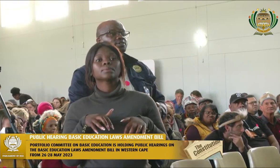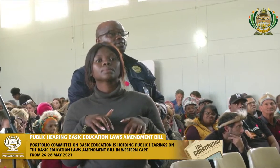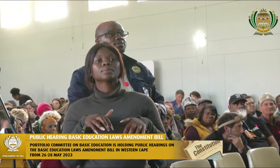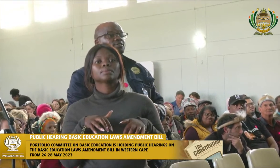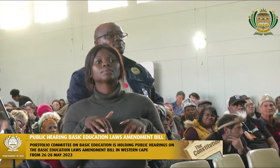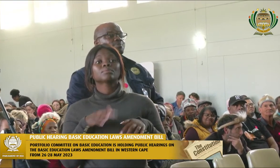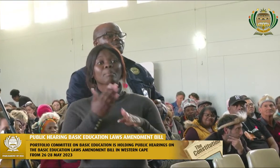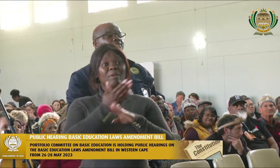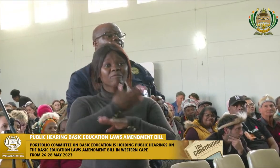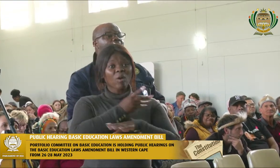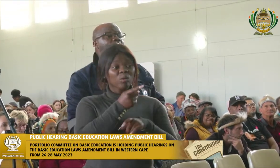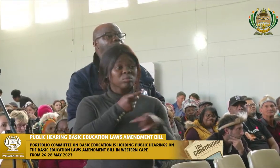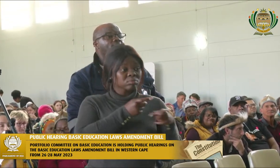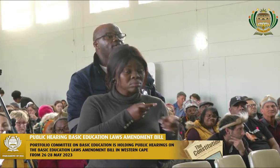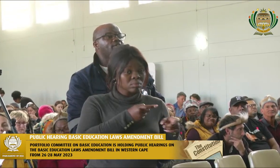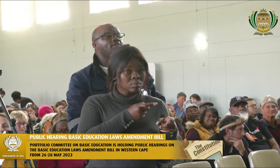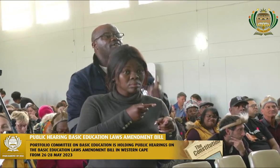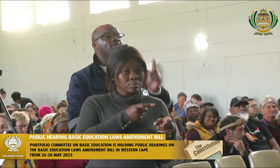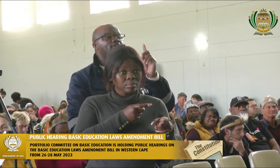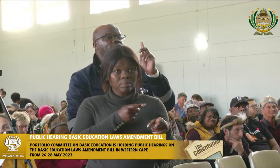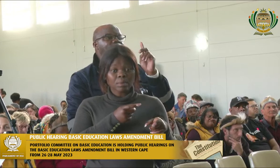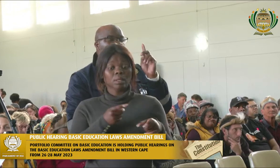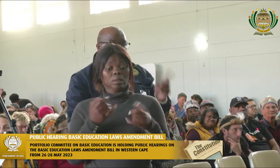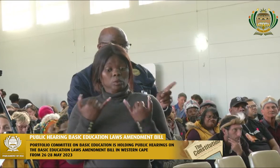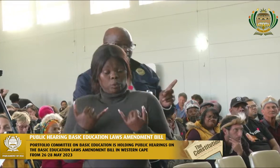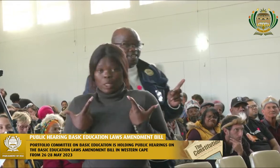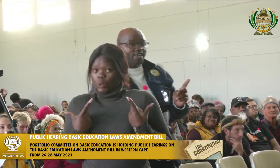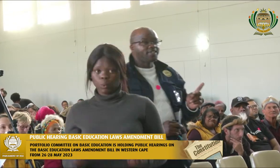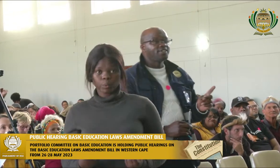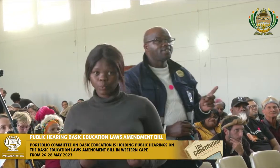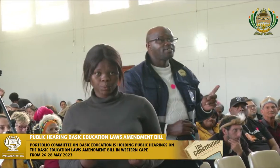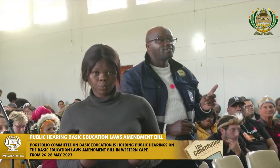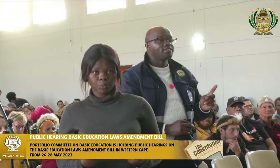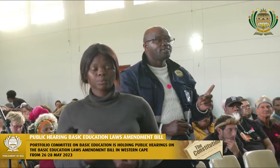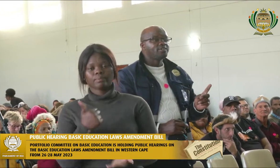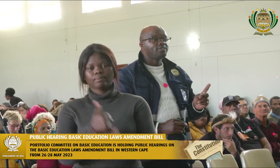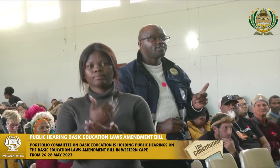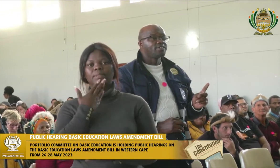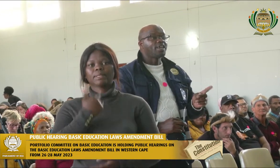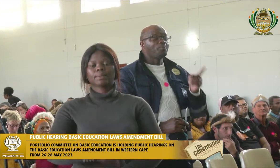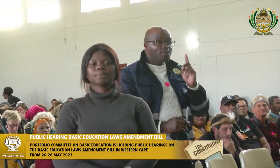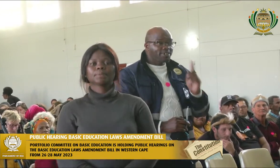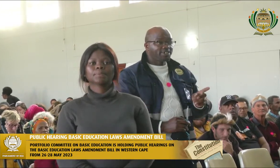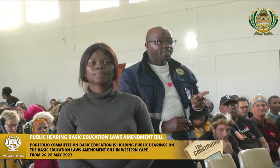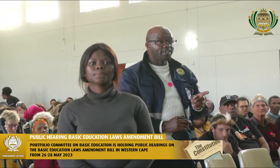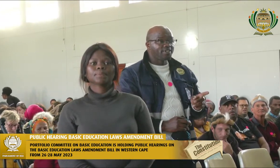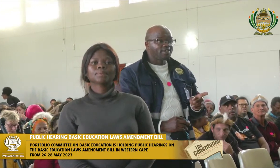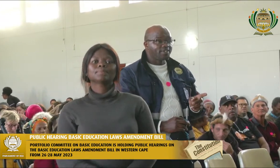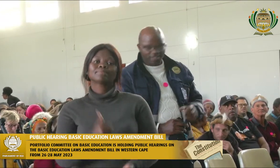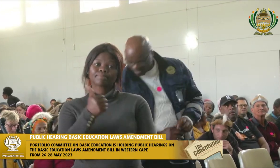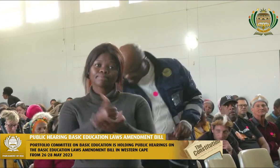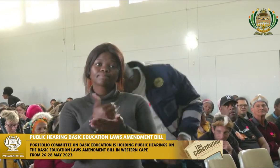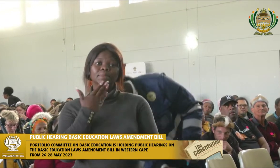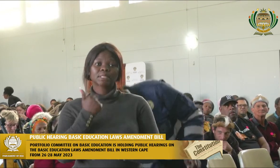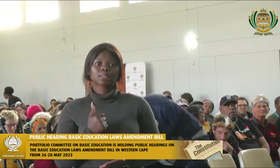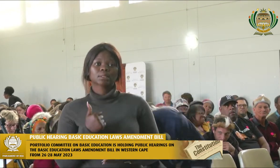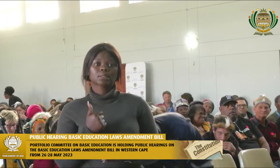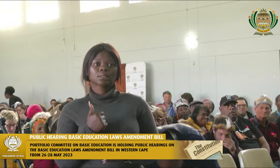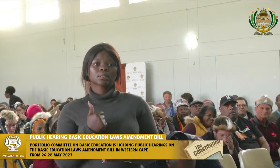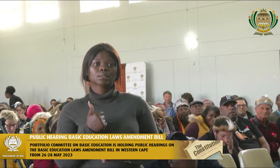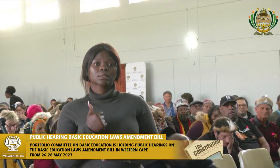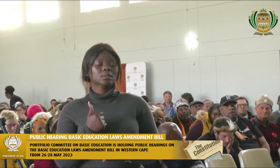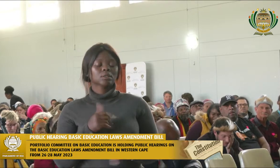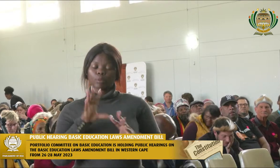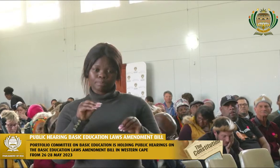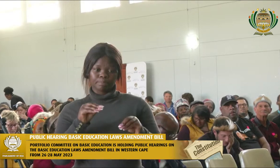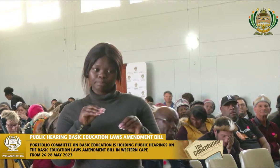Glenda ukhala ukwatha kuyo. Ayikho namhlanje. Ndicela uhlale phansi but. Ndicela uhlale phansi. Hayi mani sunikhuza